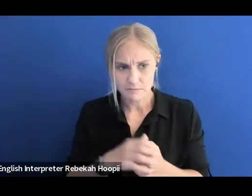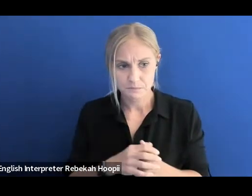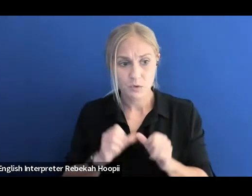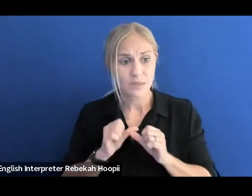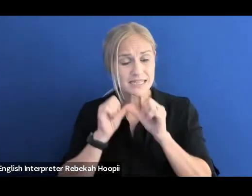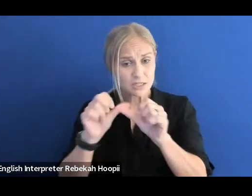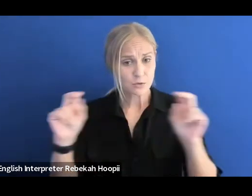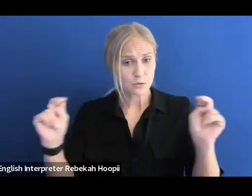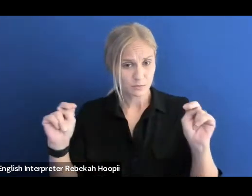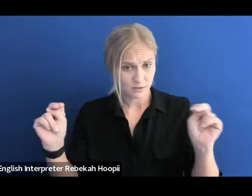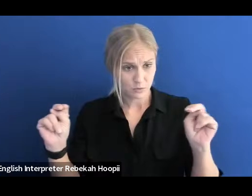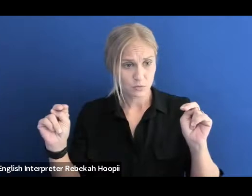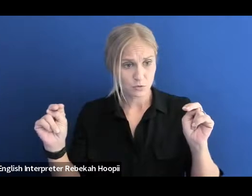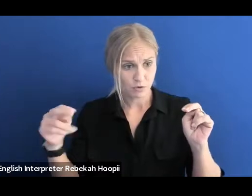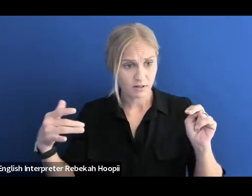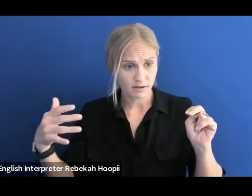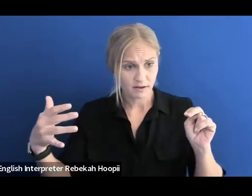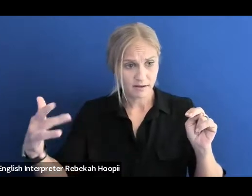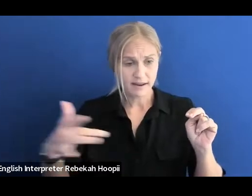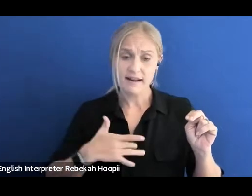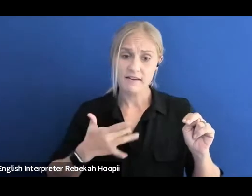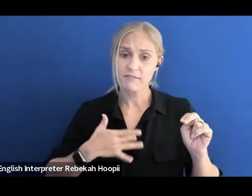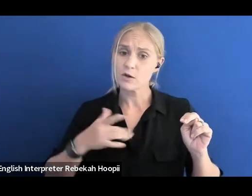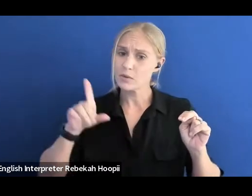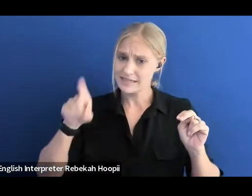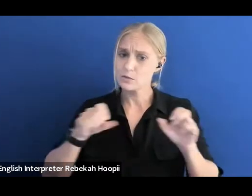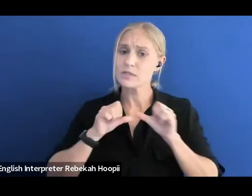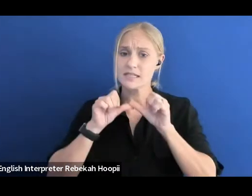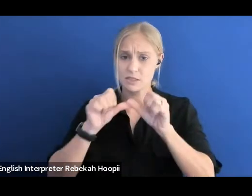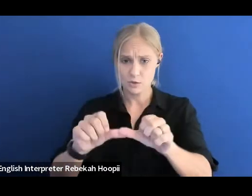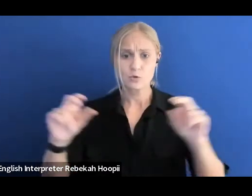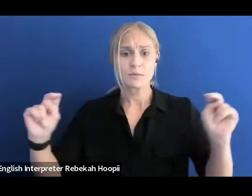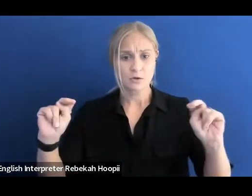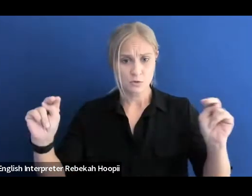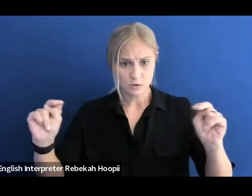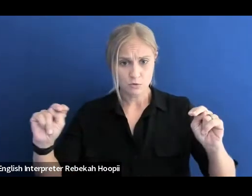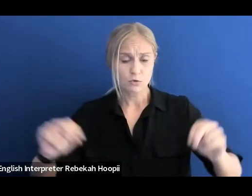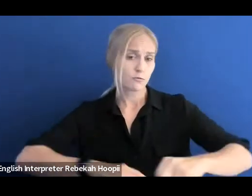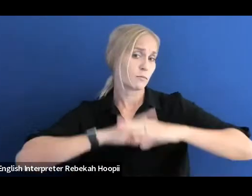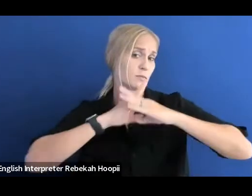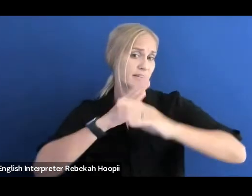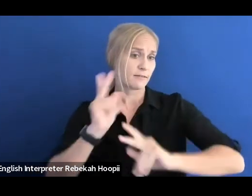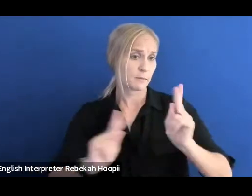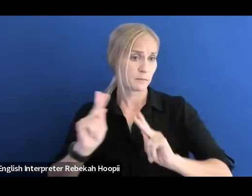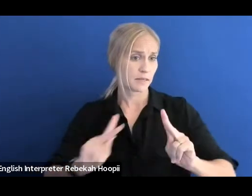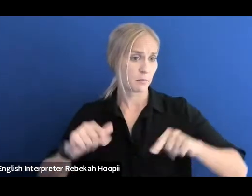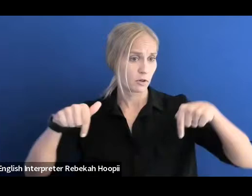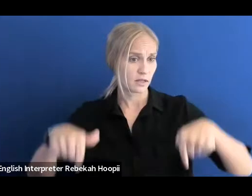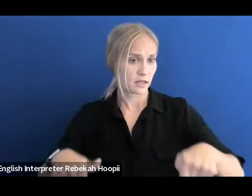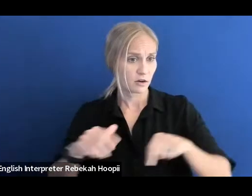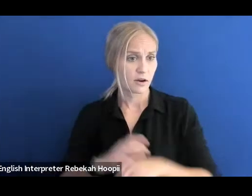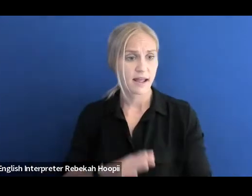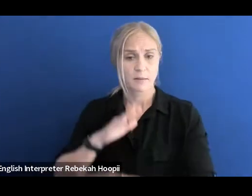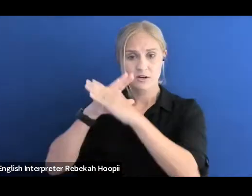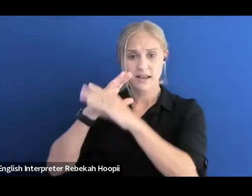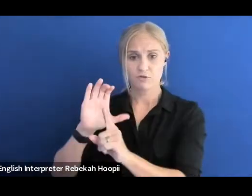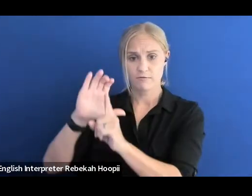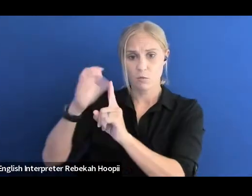for foreign conflict, and I feel that we need to remain that way for the protection of our people and the protection of our culture.